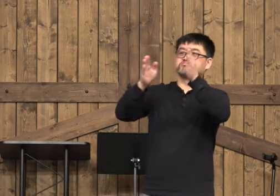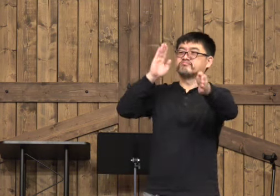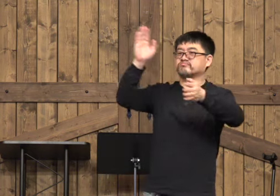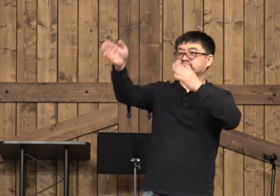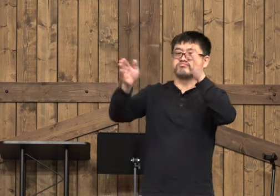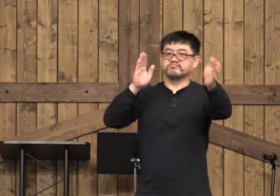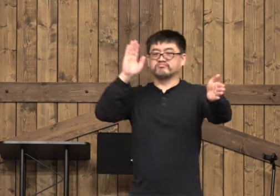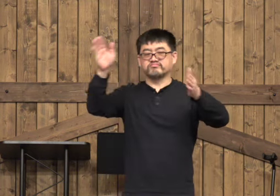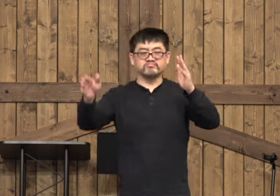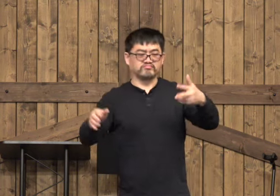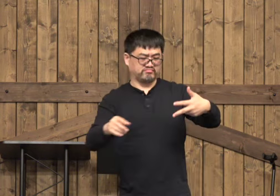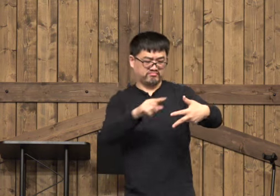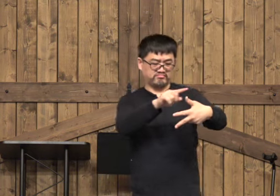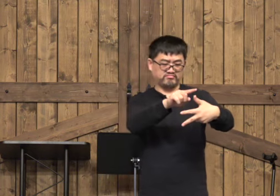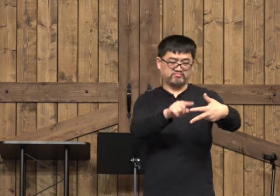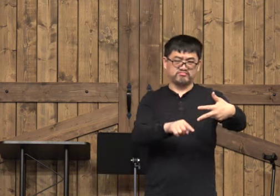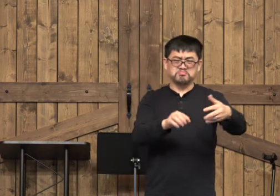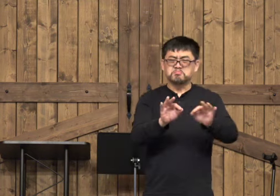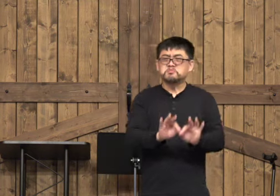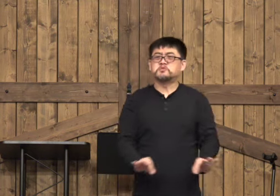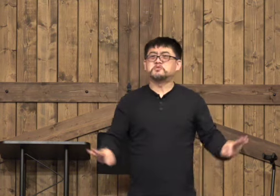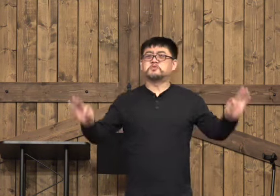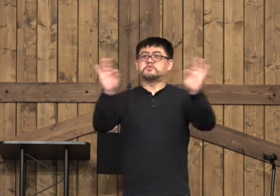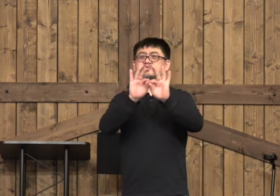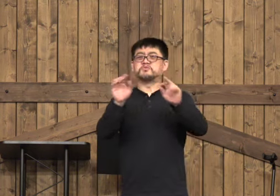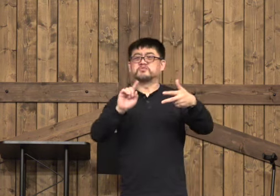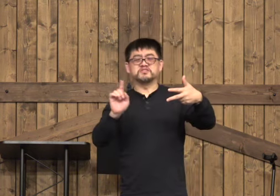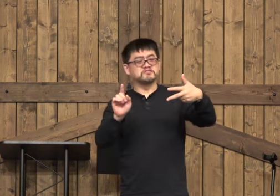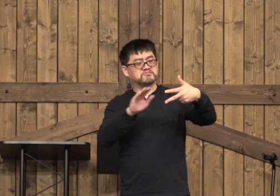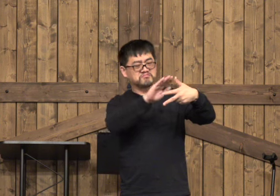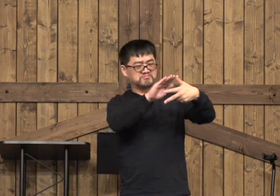And also, to go to the various different towns to spread the gospel. And really,